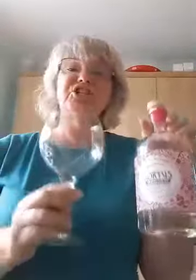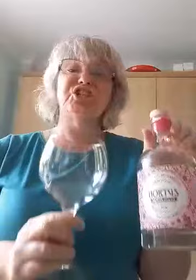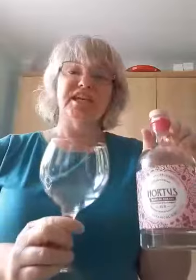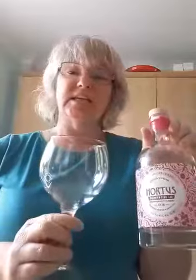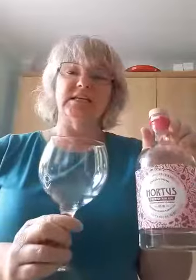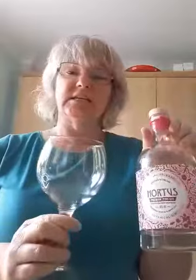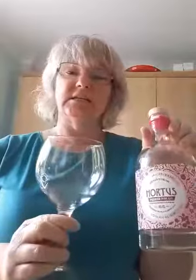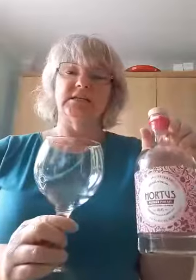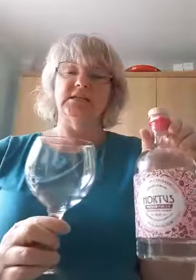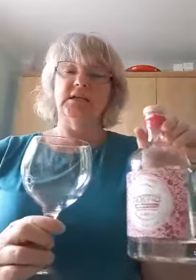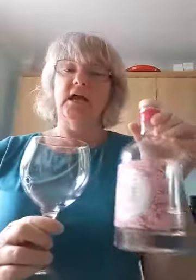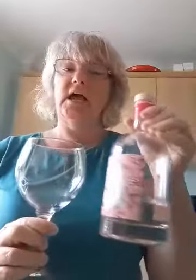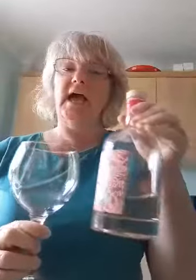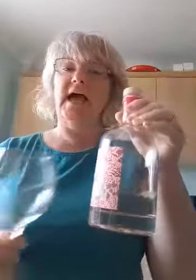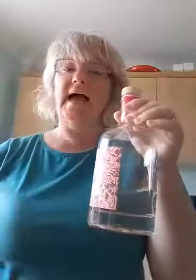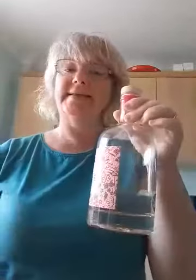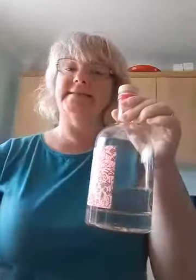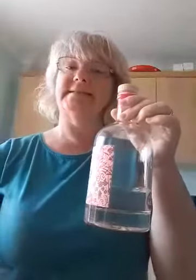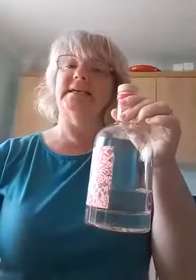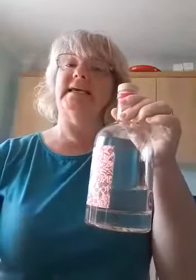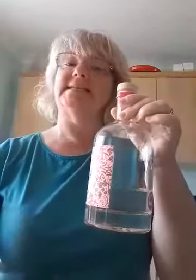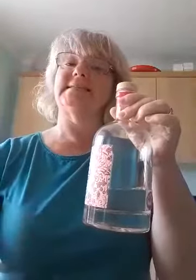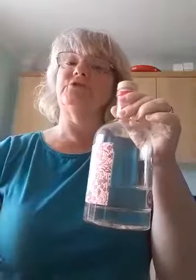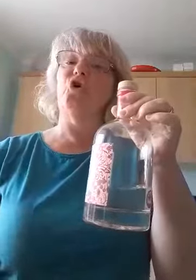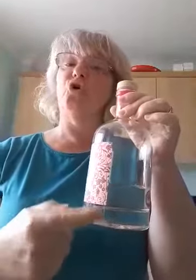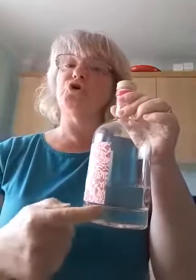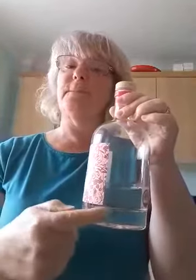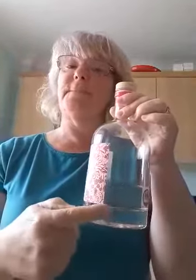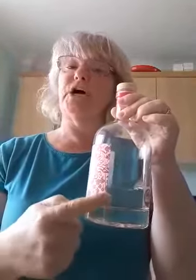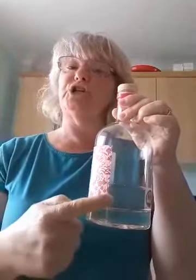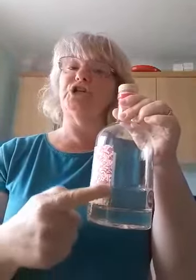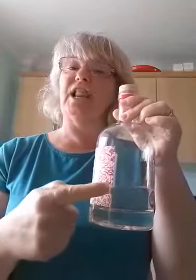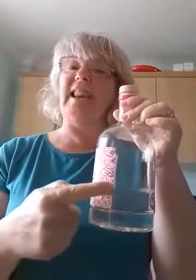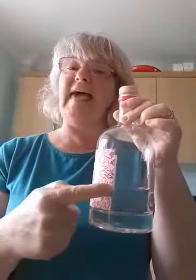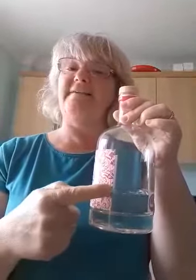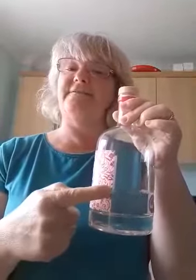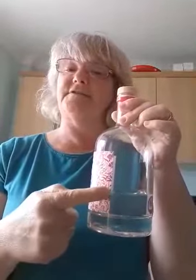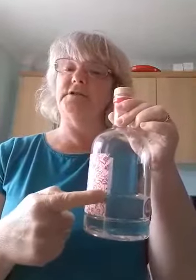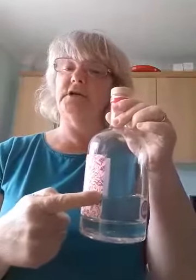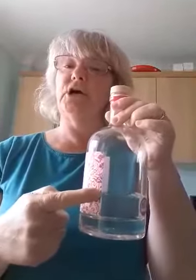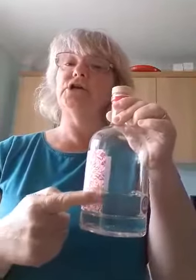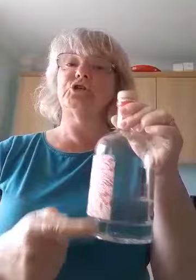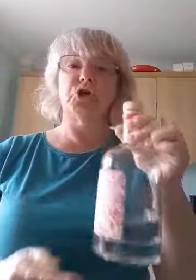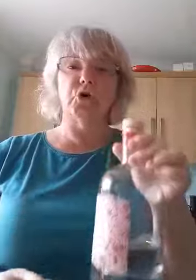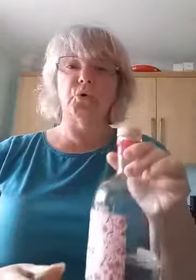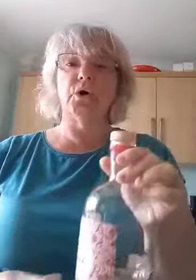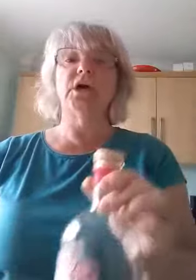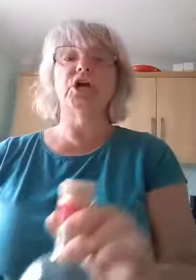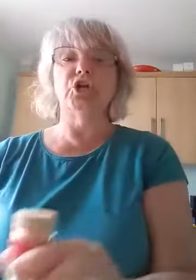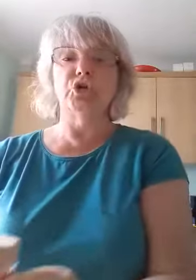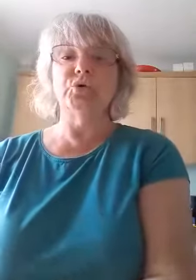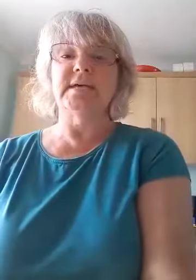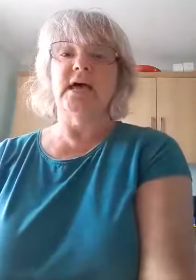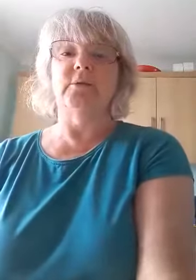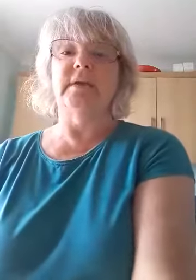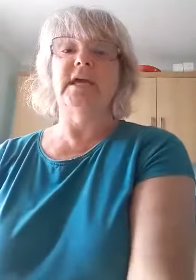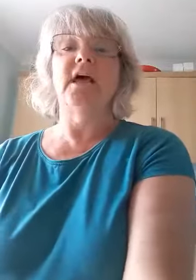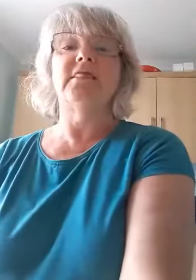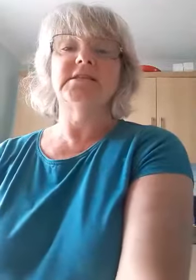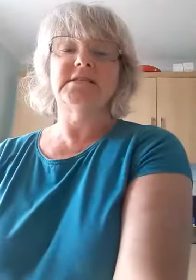gin, and it's not much left. So can you tell me the